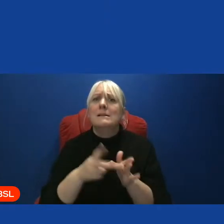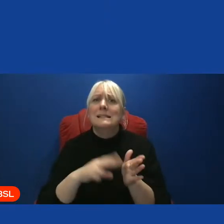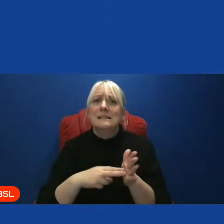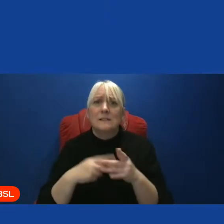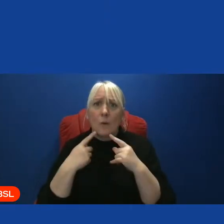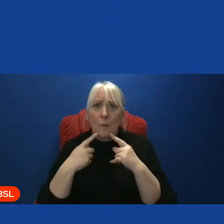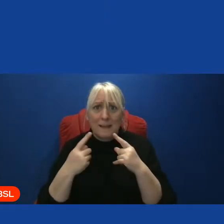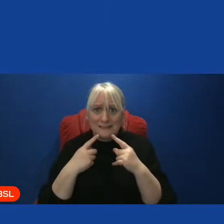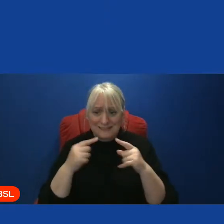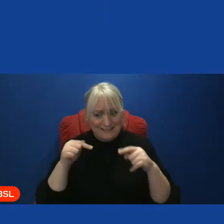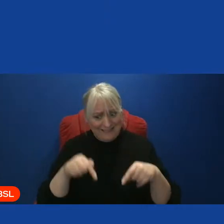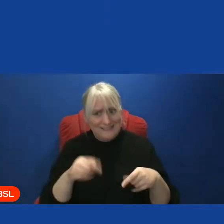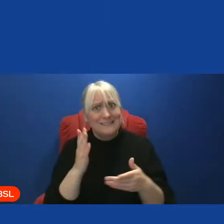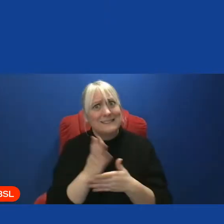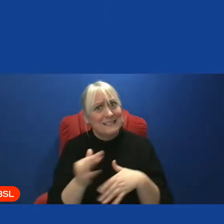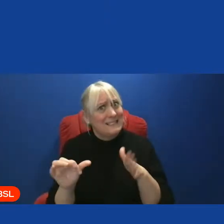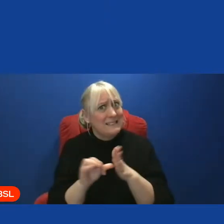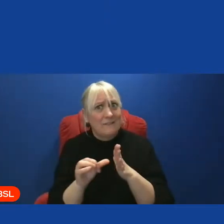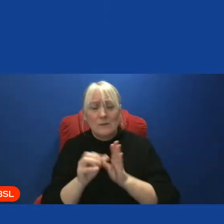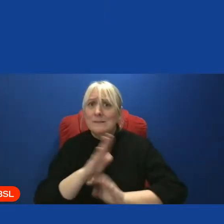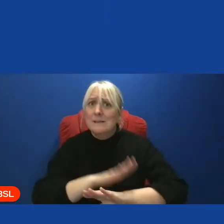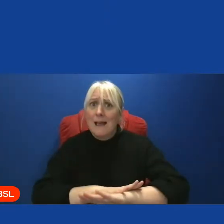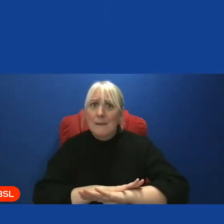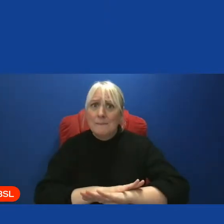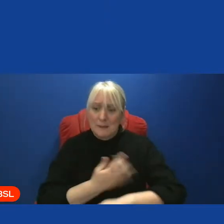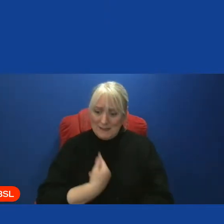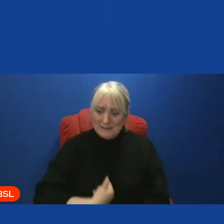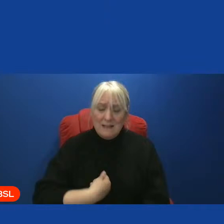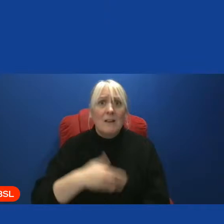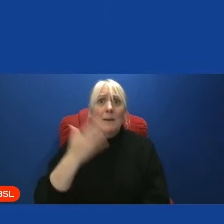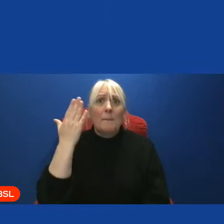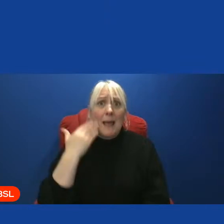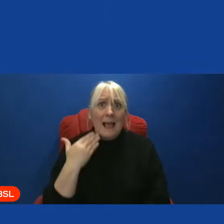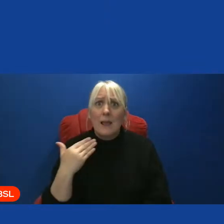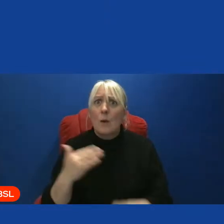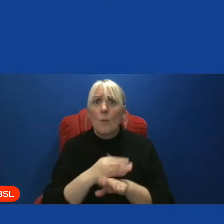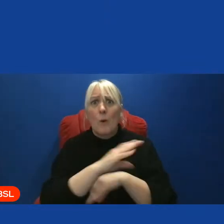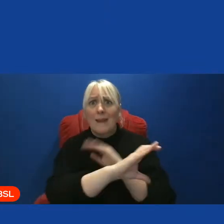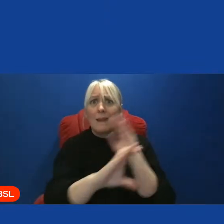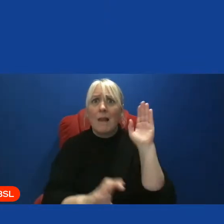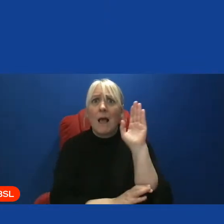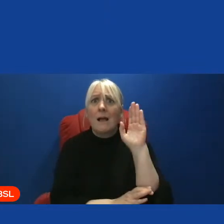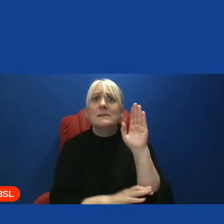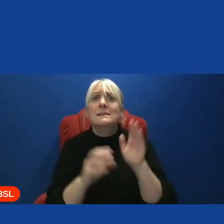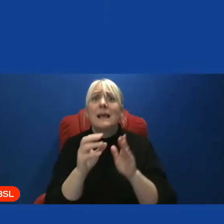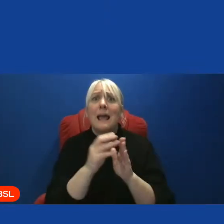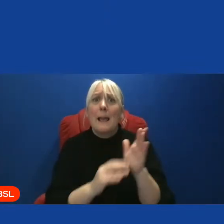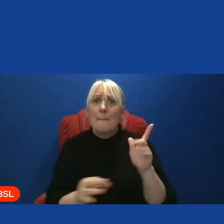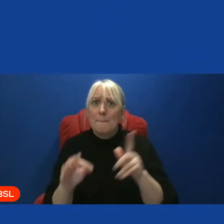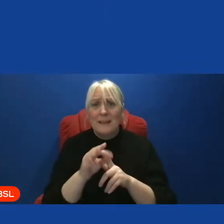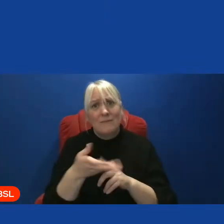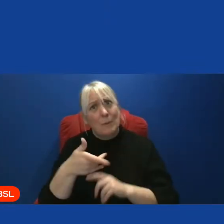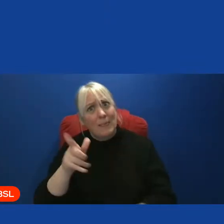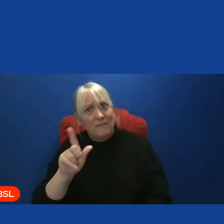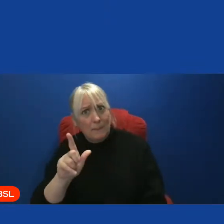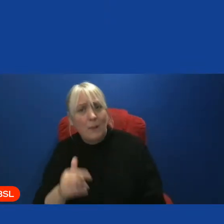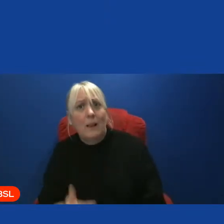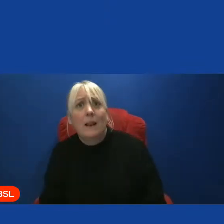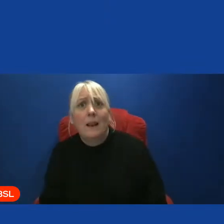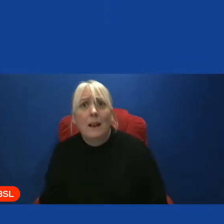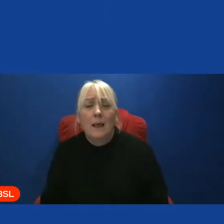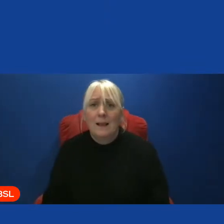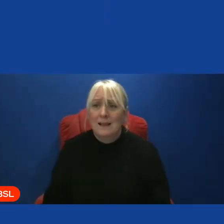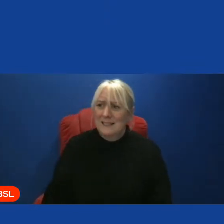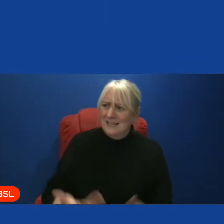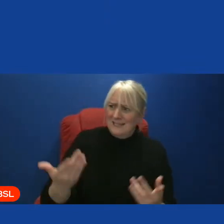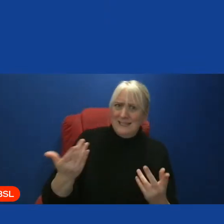these are difficult times. And as a Black working class MP from Liverpool, I don't support the direction of travel,